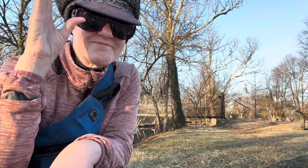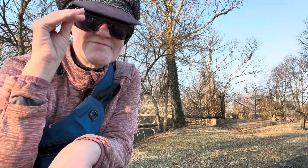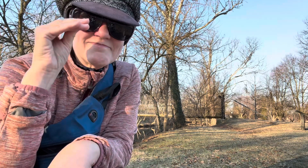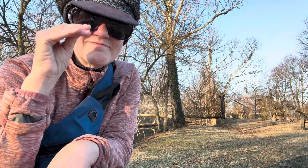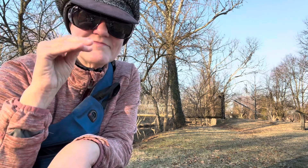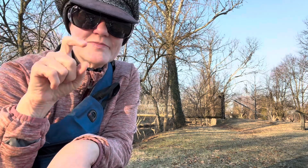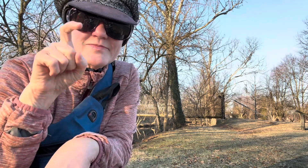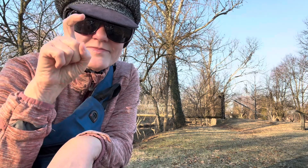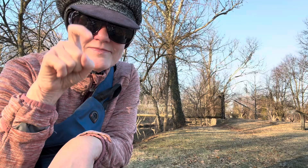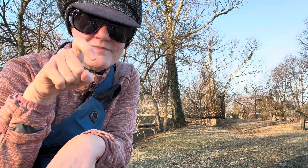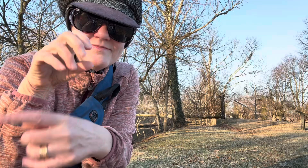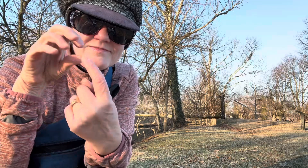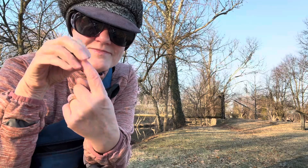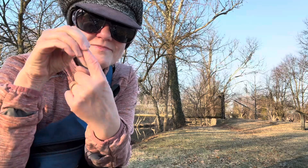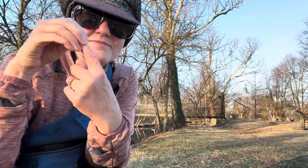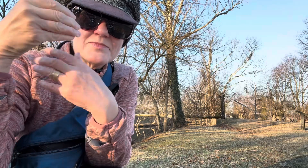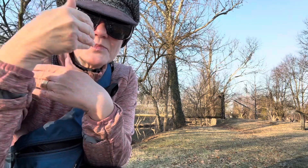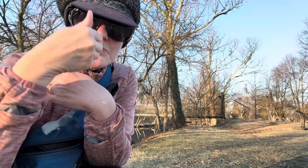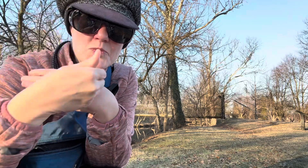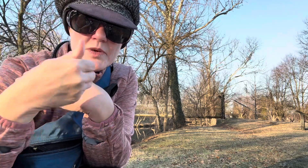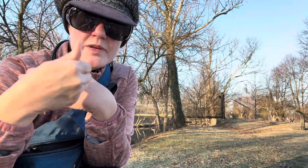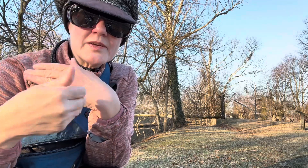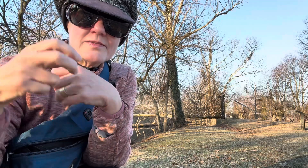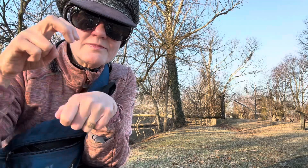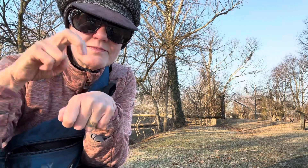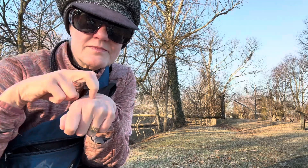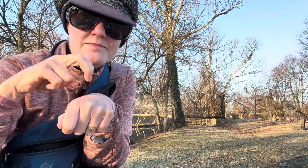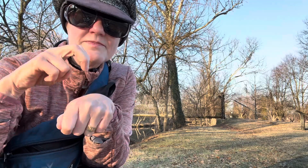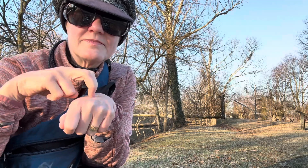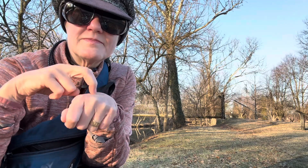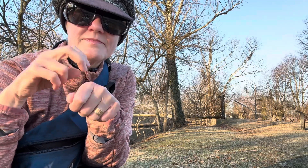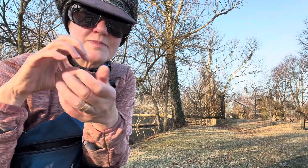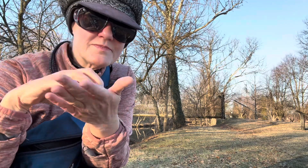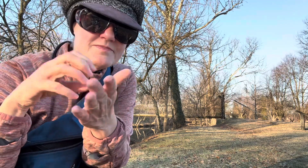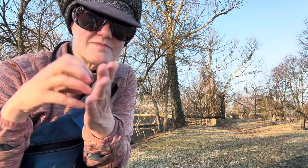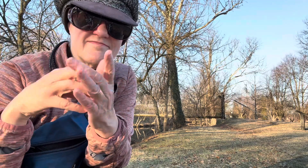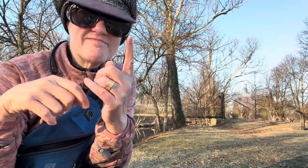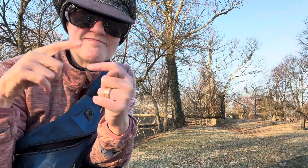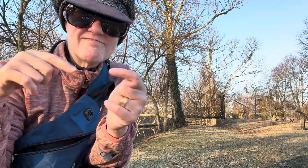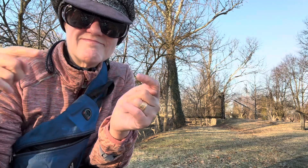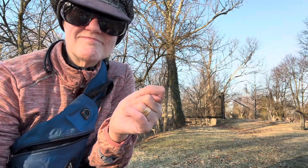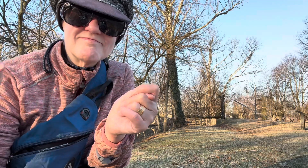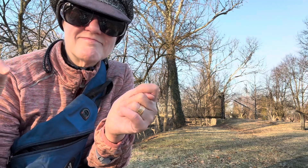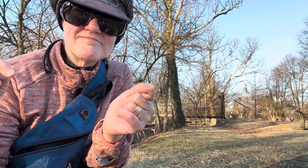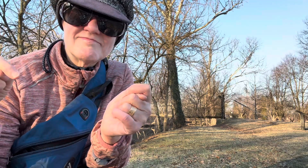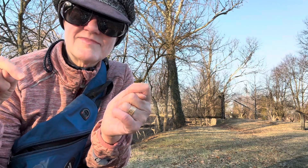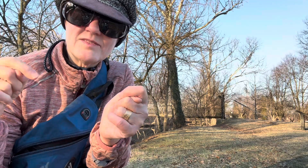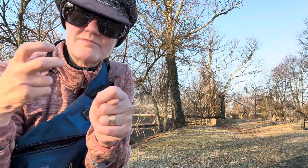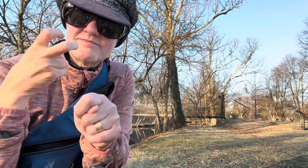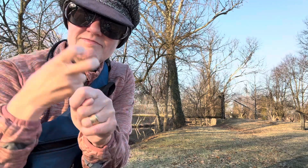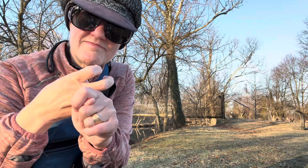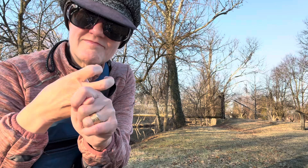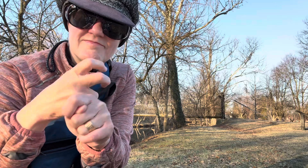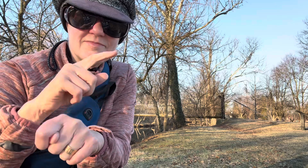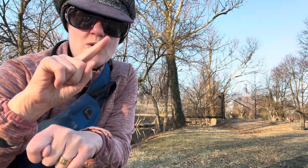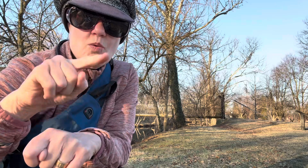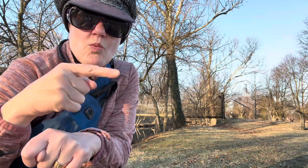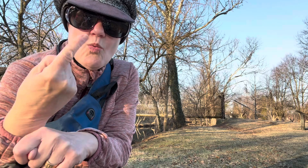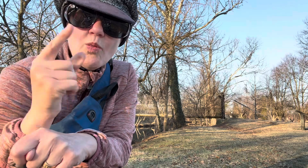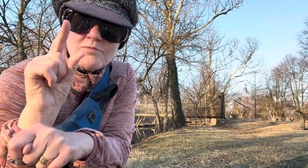And that's hard to fit in when you're only eating 20 net carbs a day. So Dale eats low